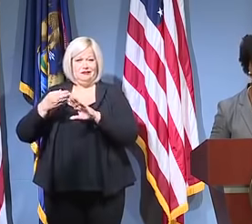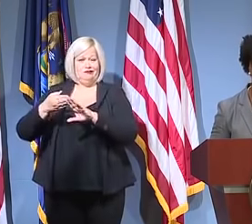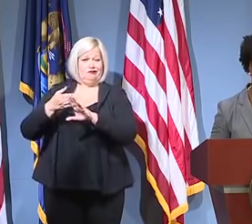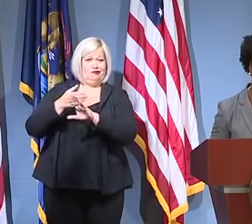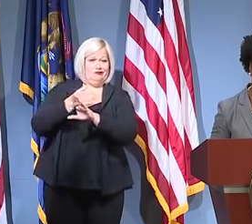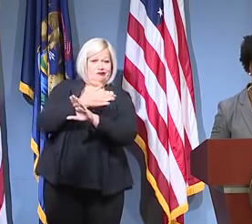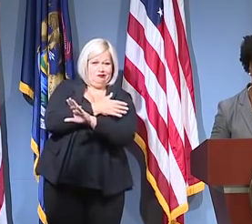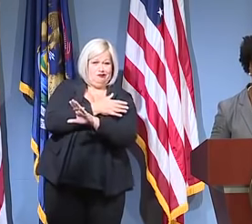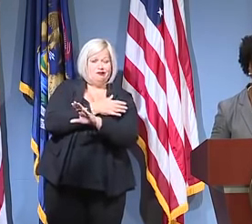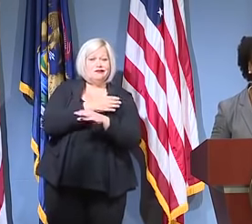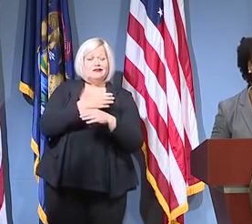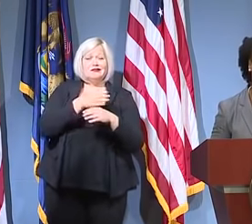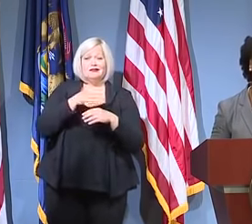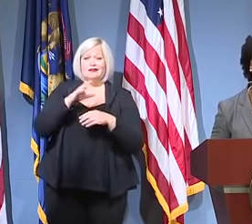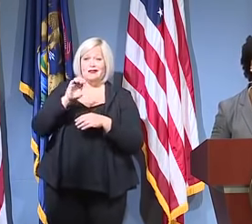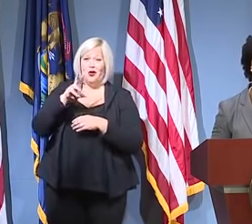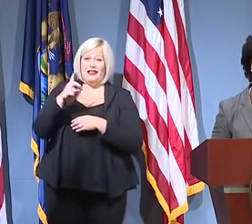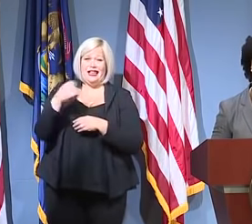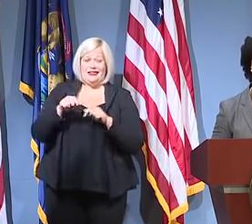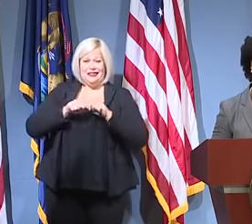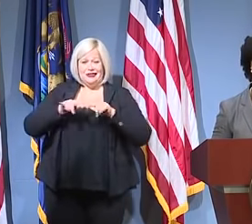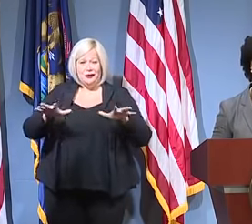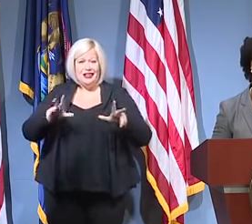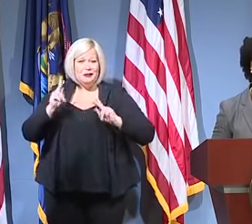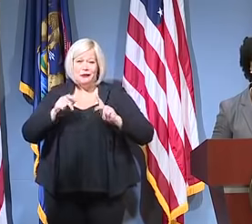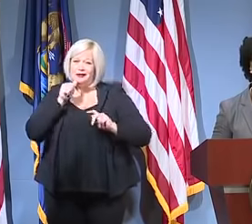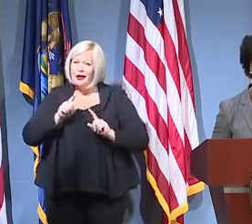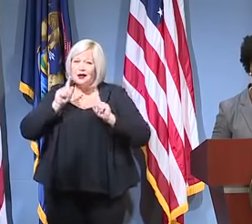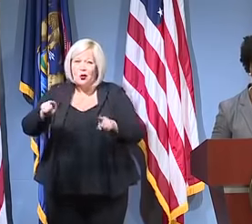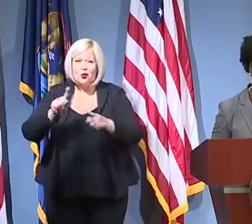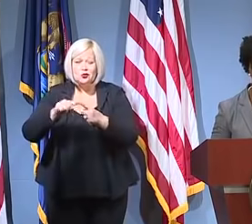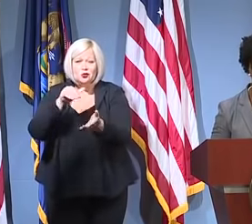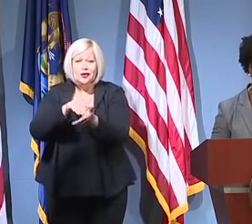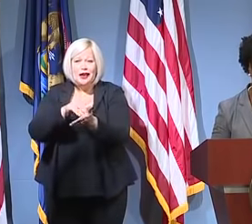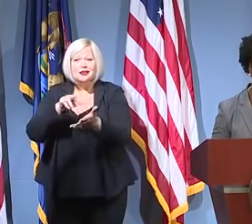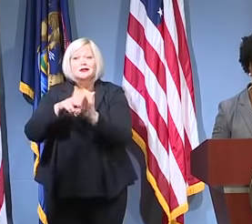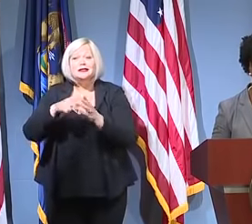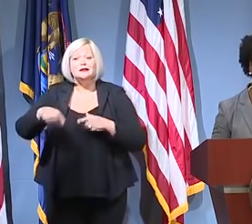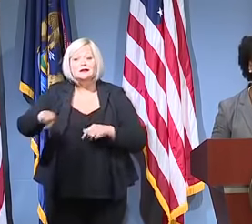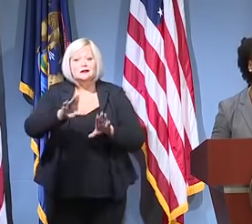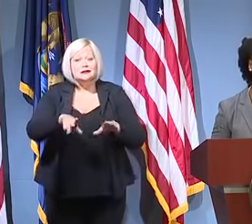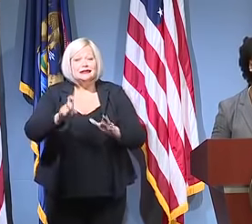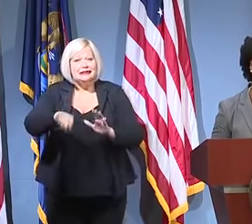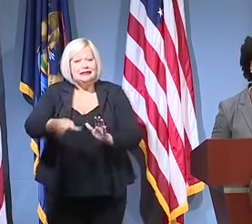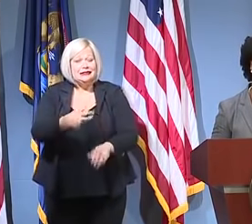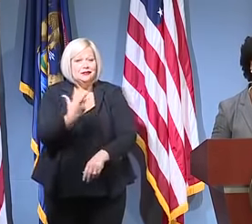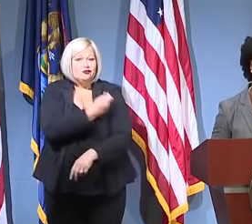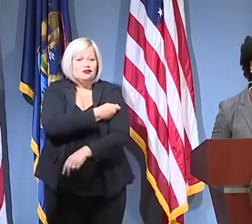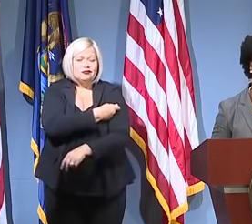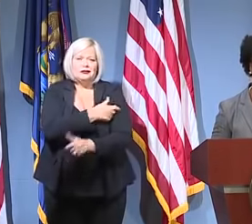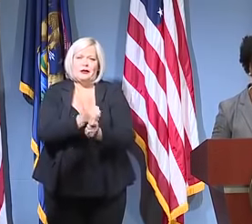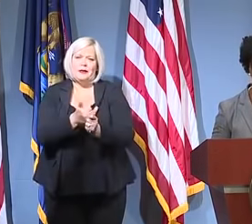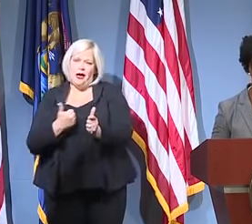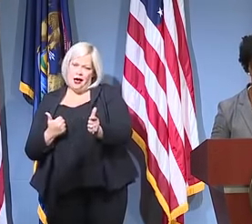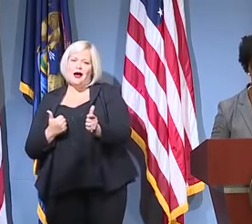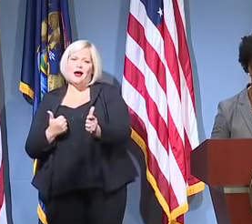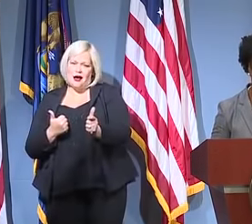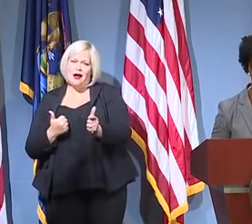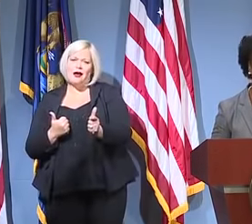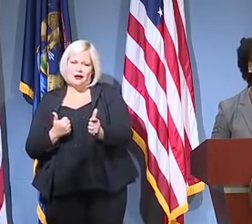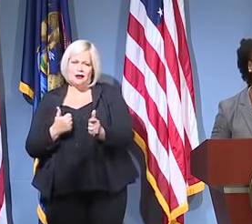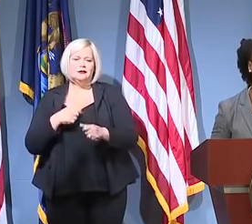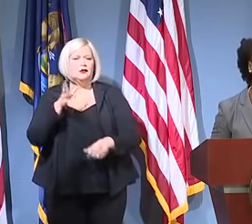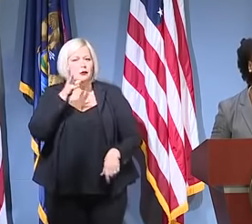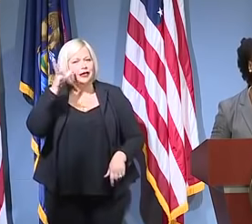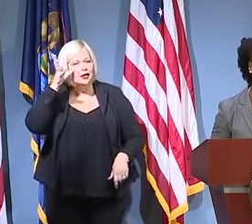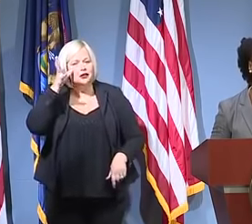because of the pandemic, and people have been hesitant to seek important medical services. But please, especially